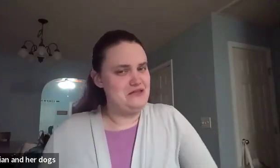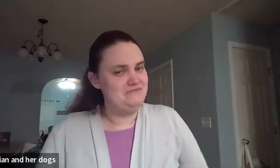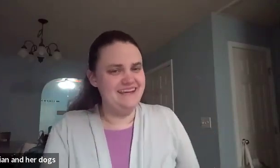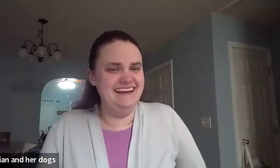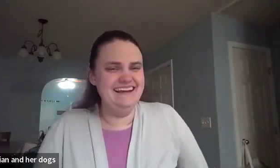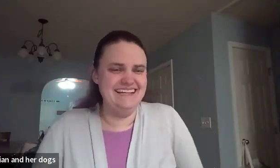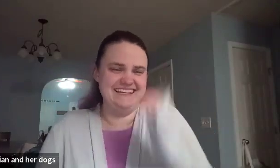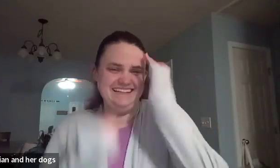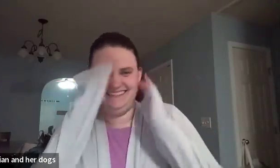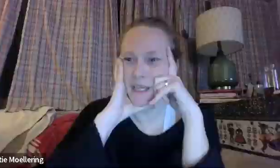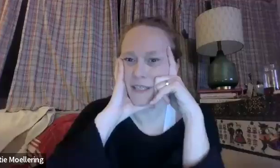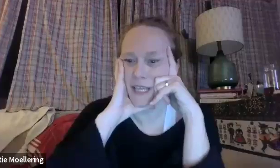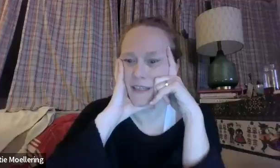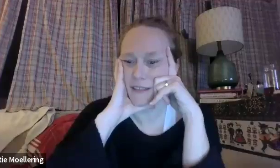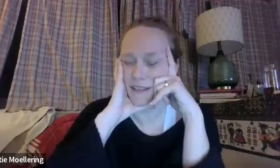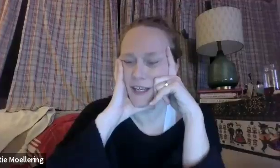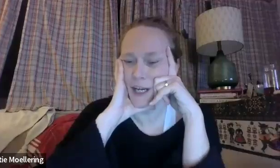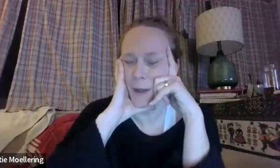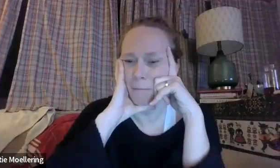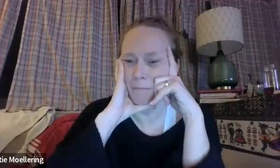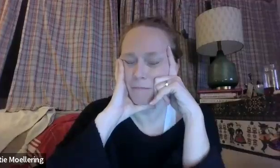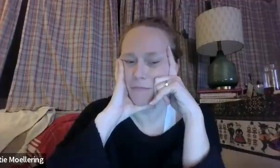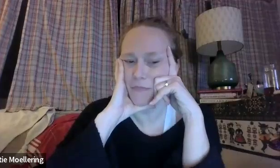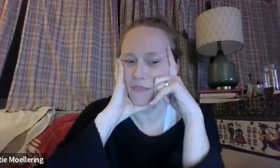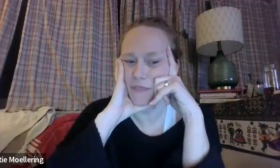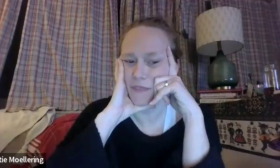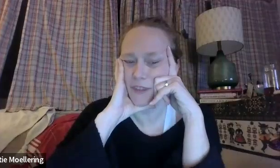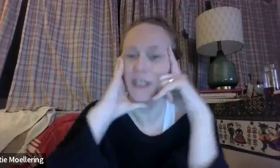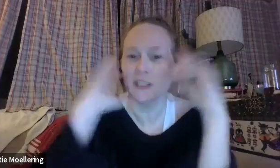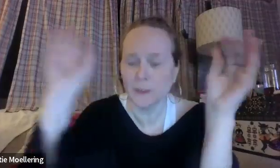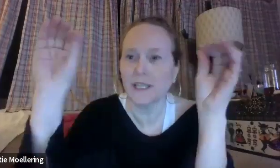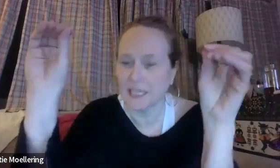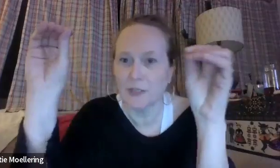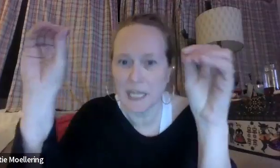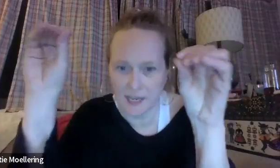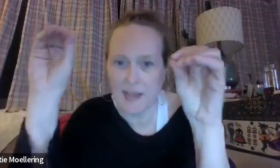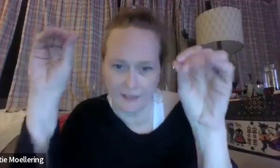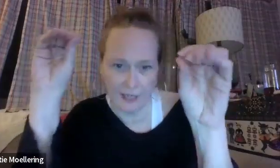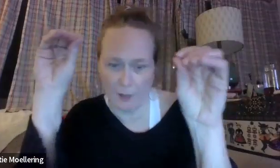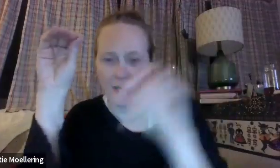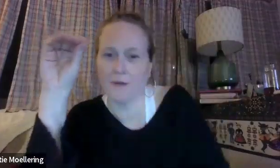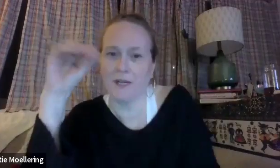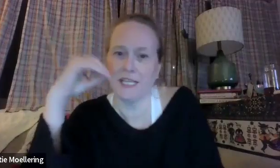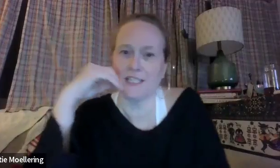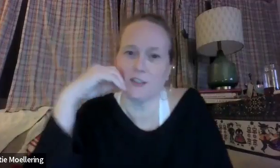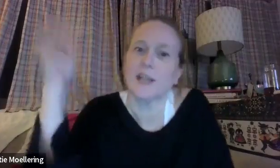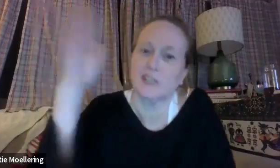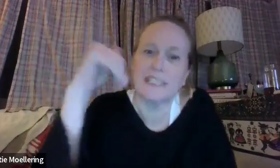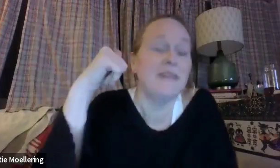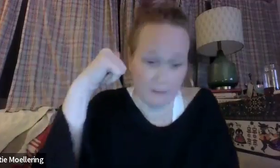there. Okay, let me ask this. Um, you're getting a little bit like Henry VIII there, but I recognize that you're actually giving them